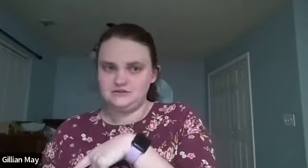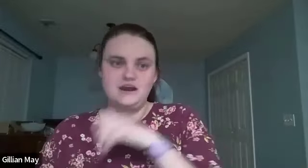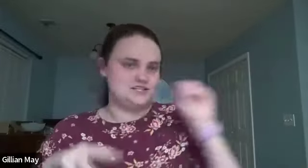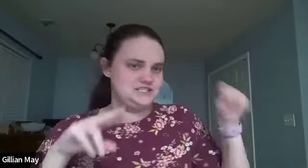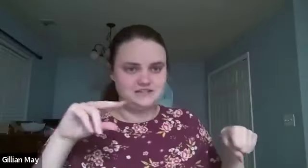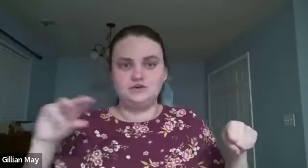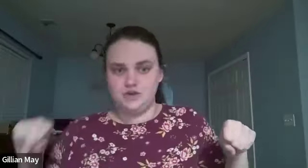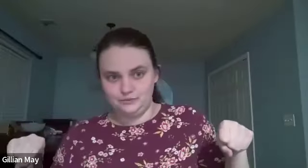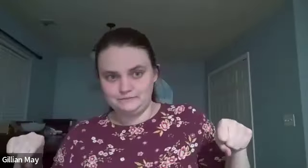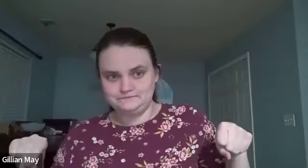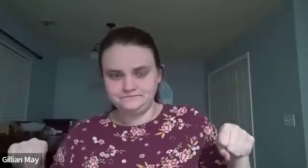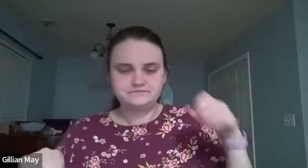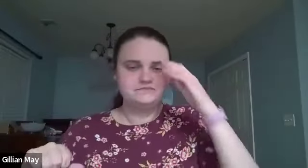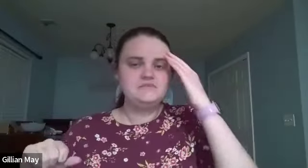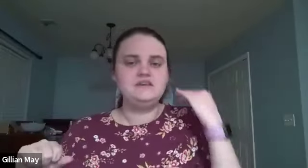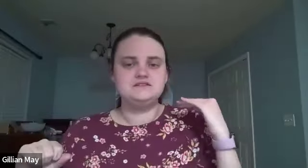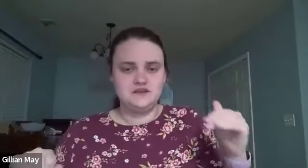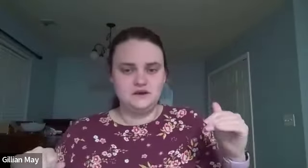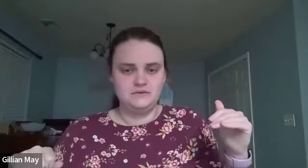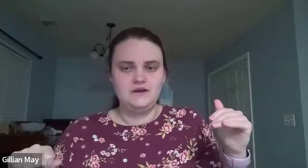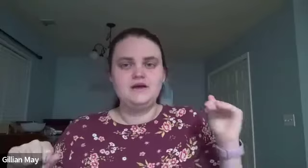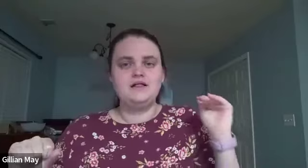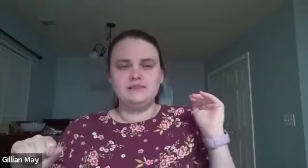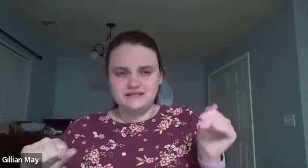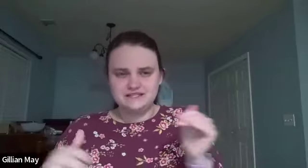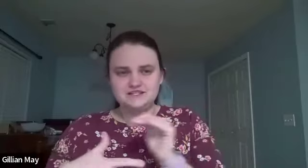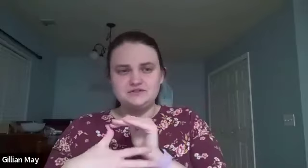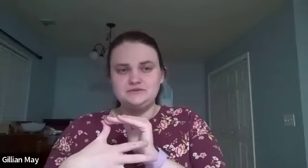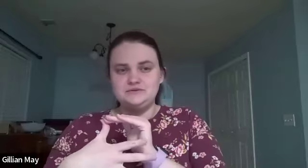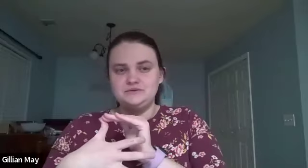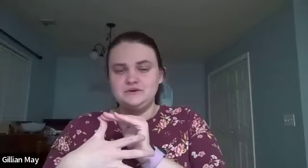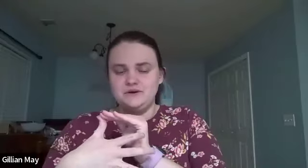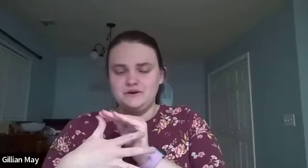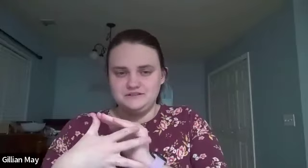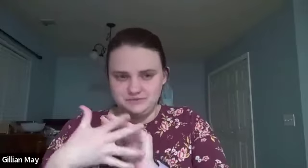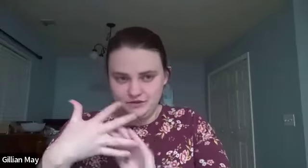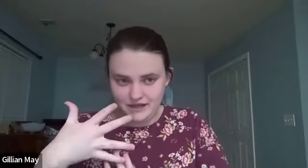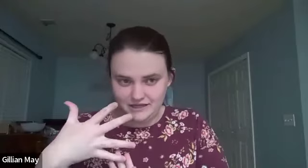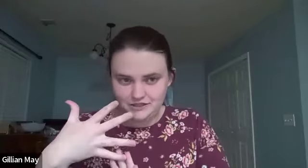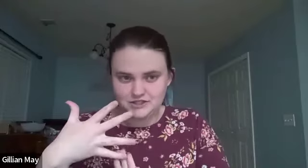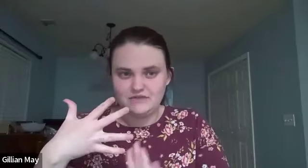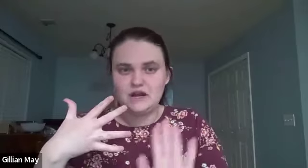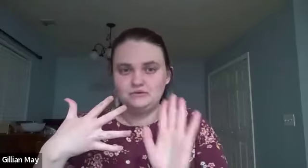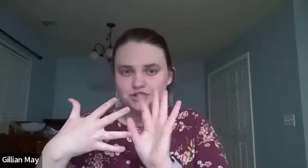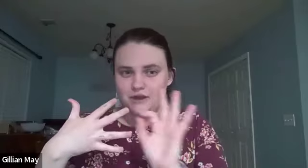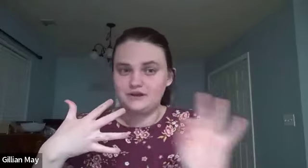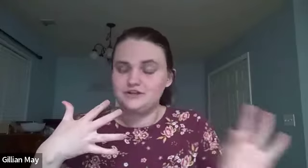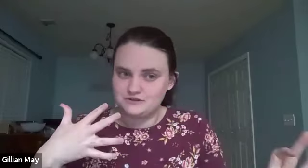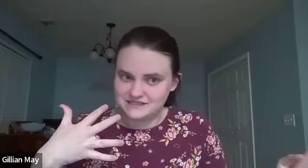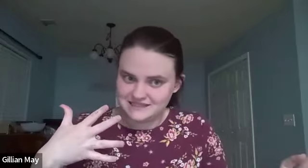not just yes or no. So let us do our WH, and then I will show you how to use those in